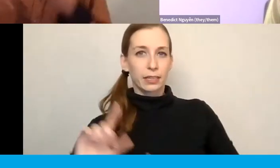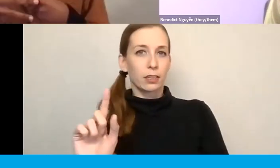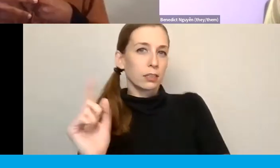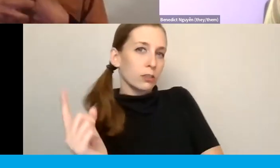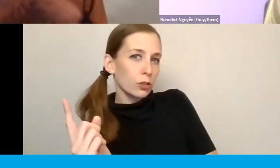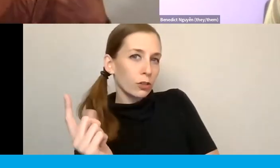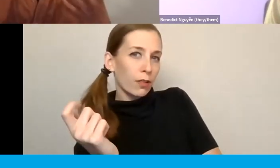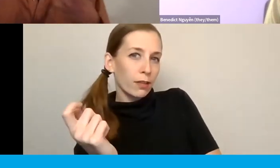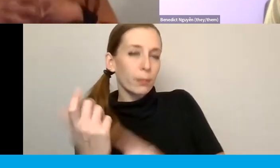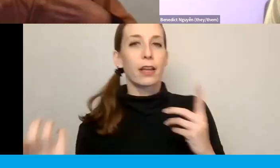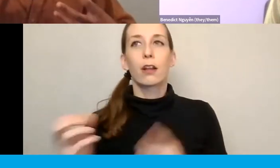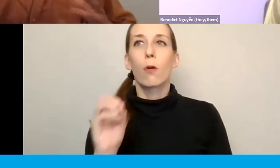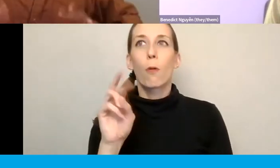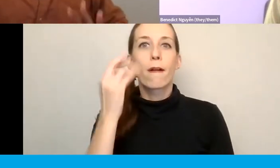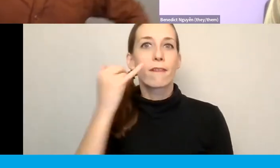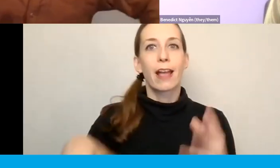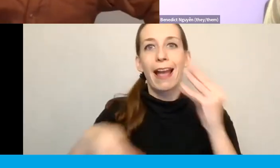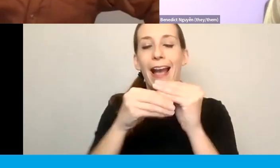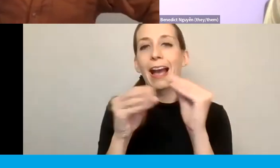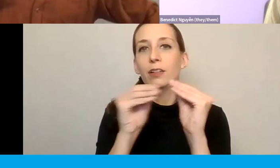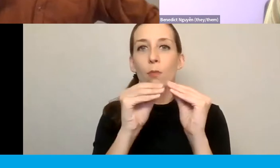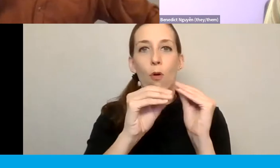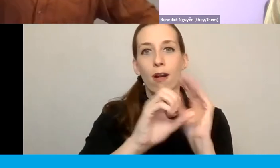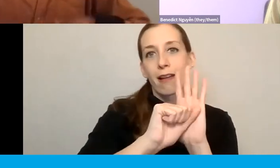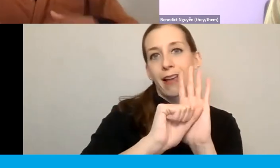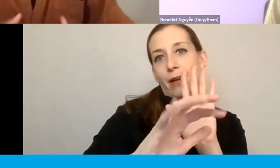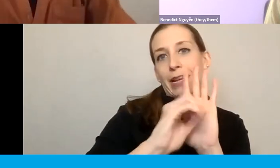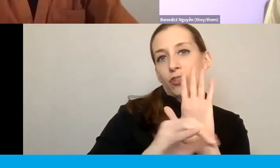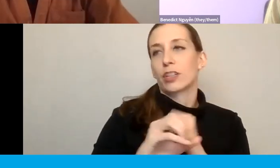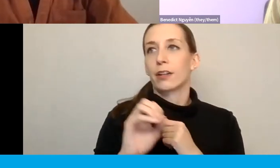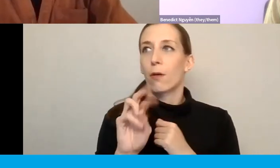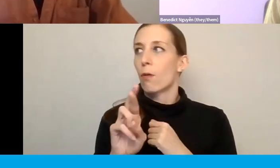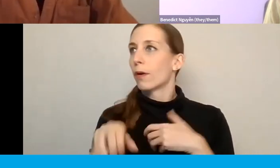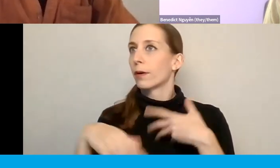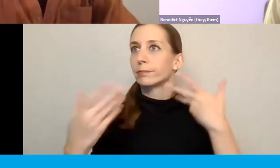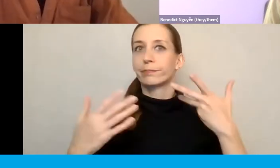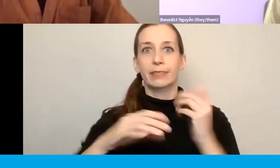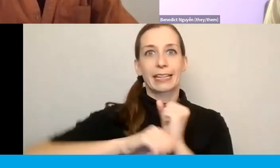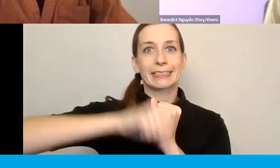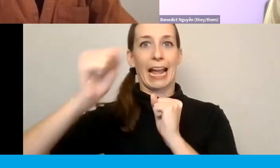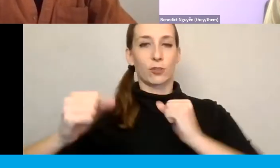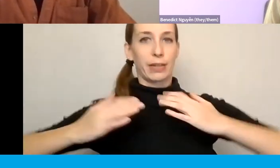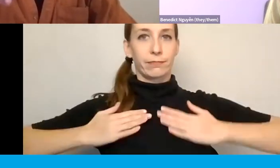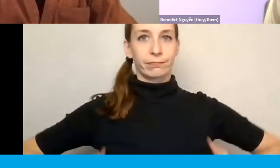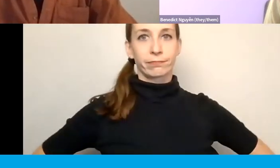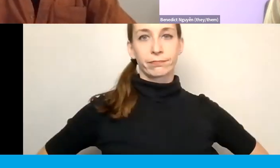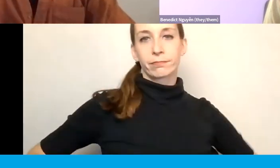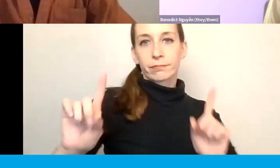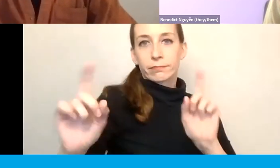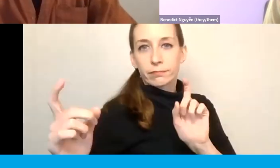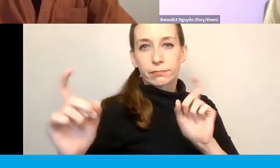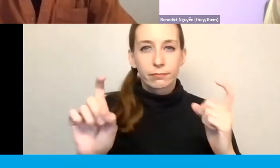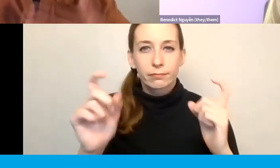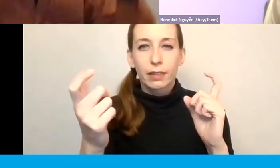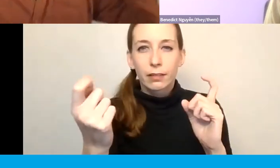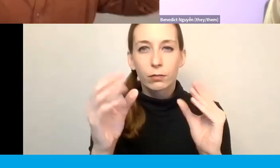there was a way of sort of like animating and exaggerating like different postures for the two-dimensional screen that I think made it a little bit more legible. So there were, you